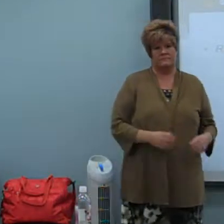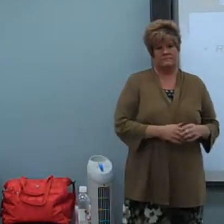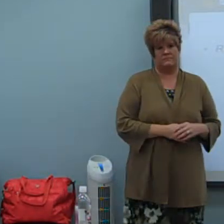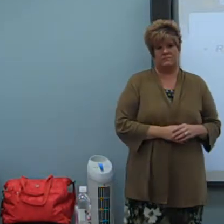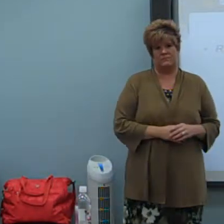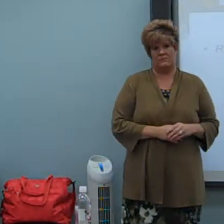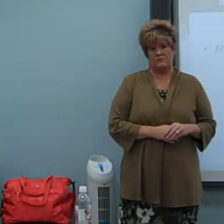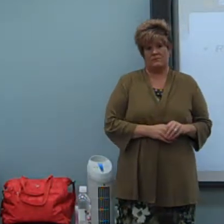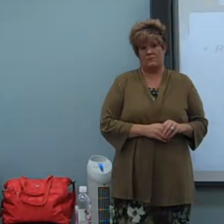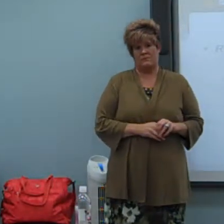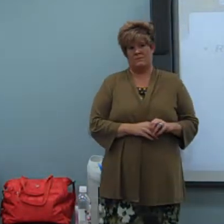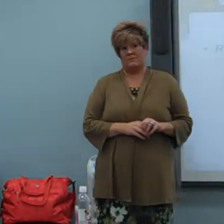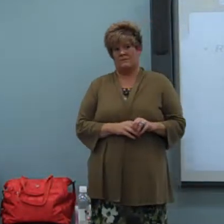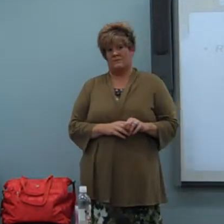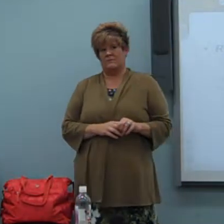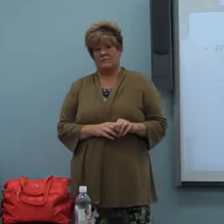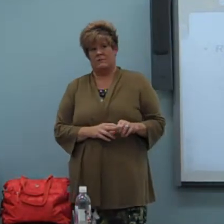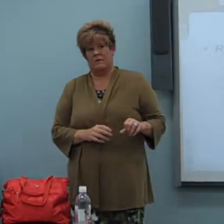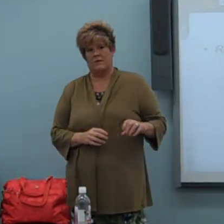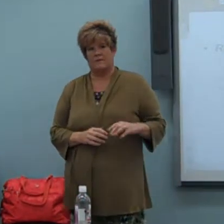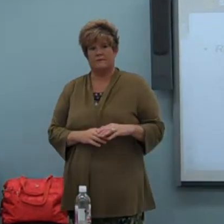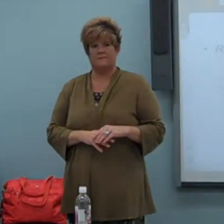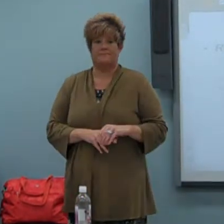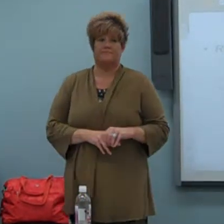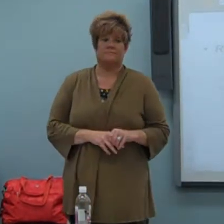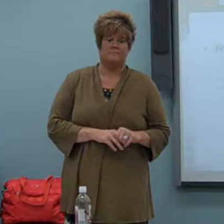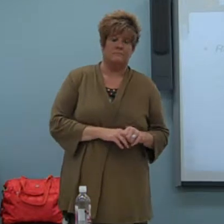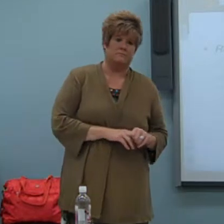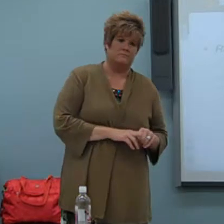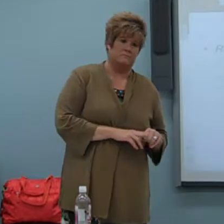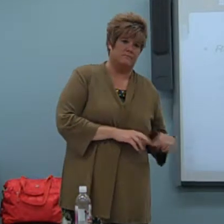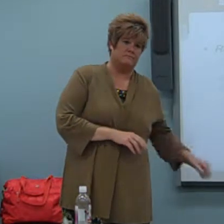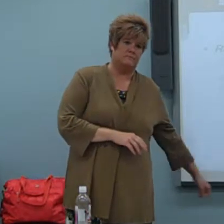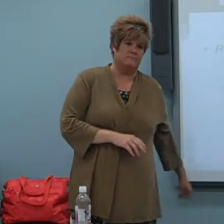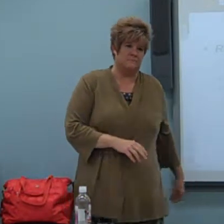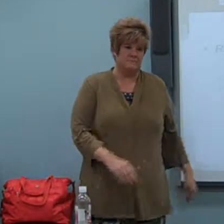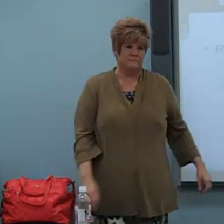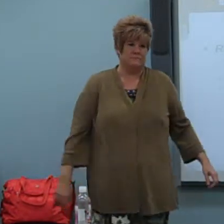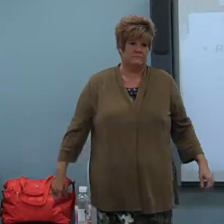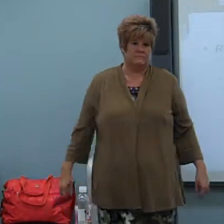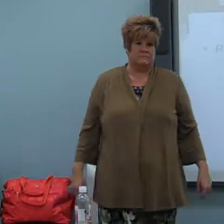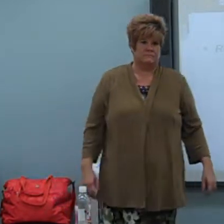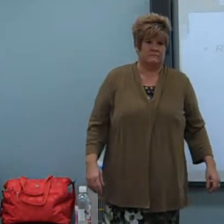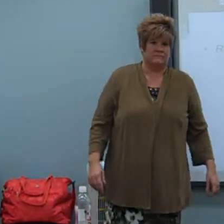are just a dial tone only, how can you control how long people are waiting?